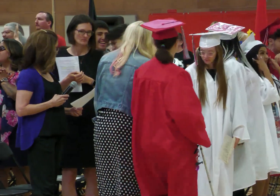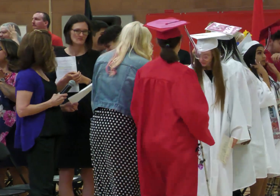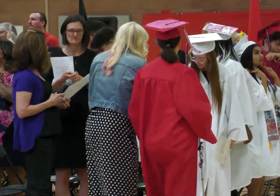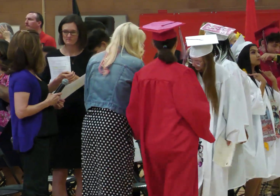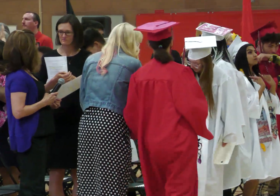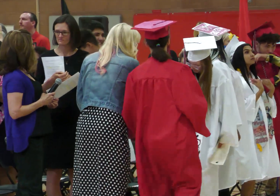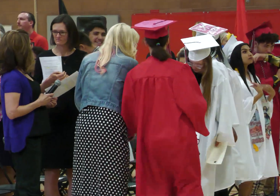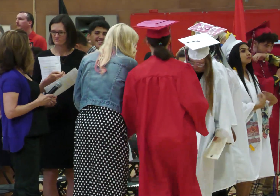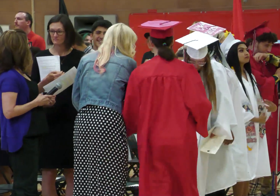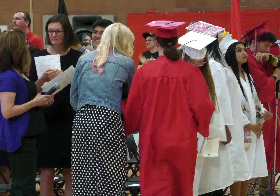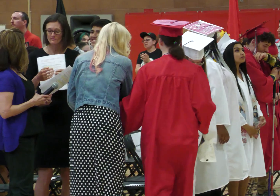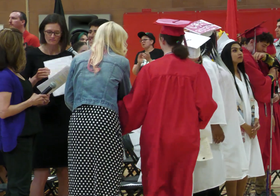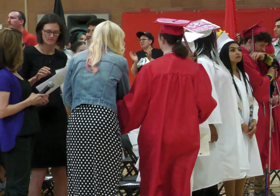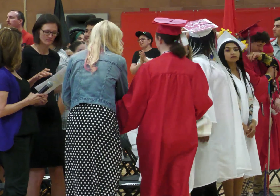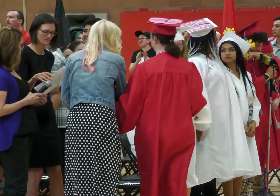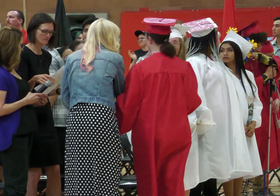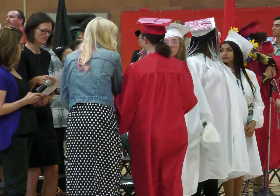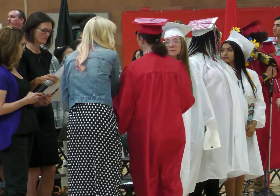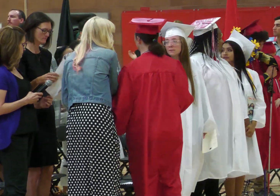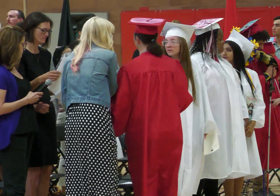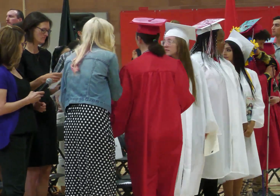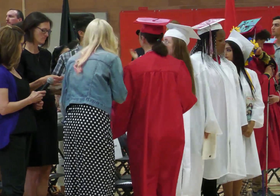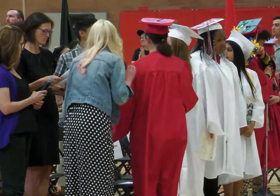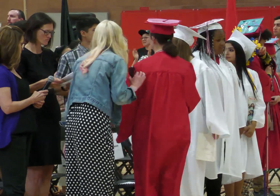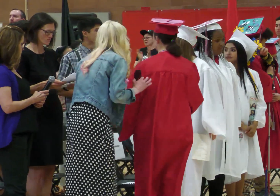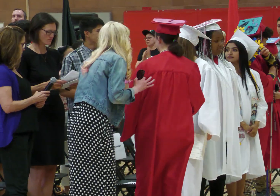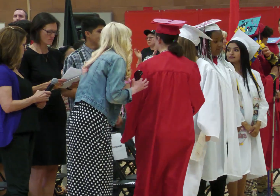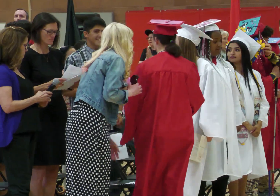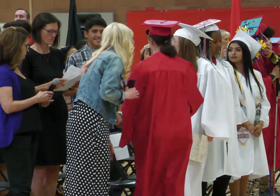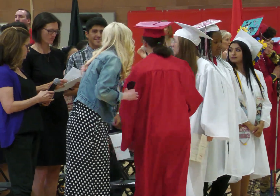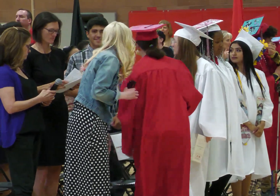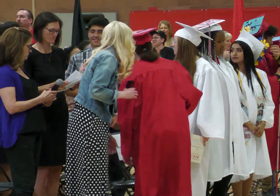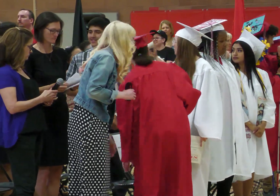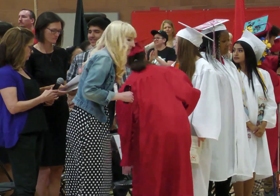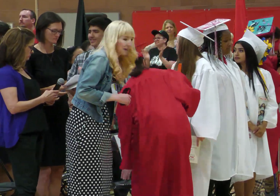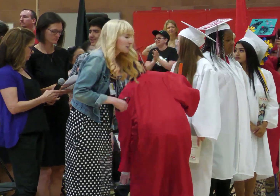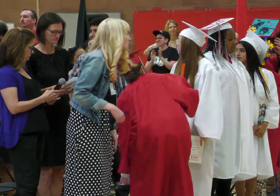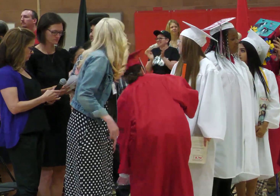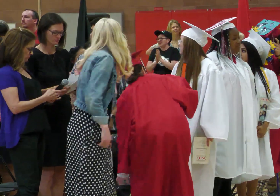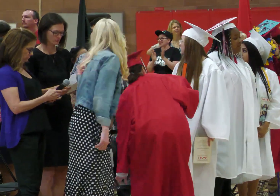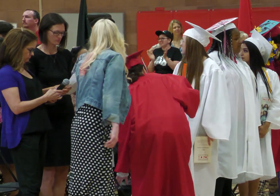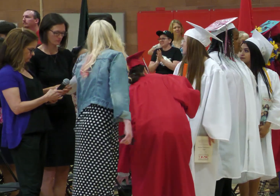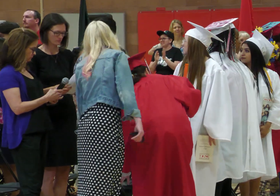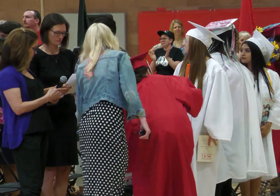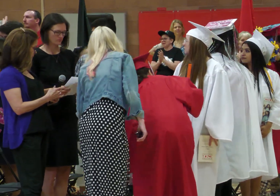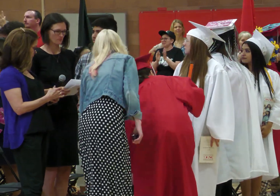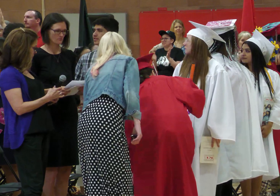Spangler, Ida Wilding, and our class speaker,